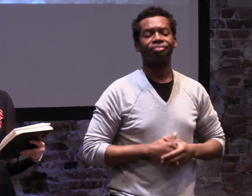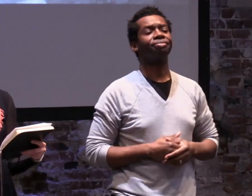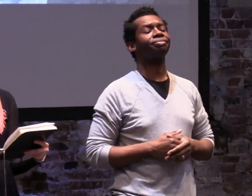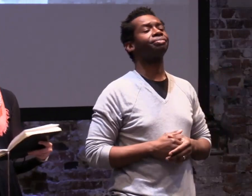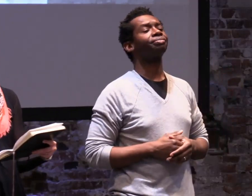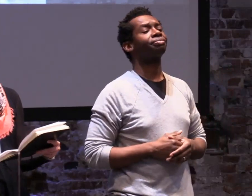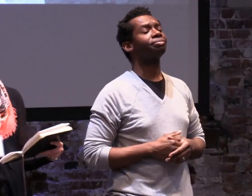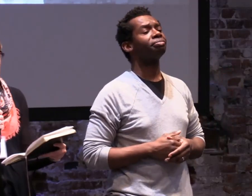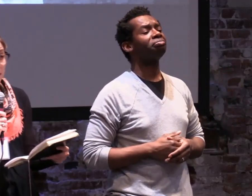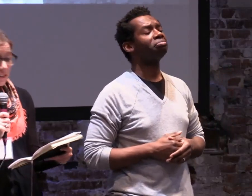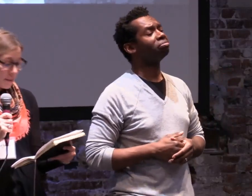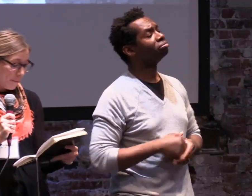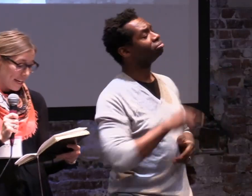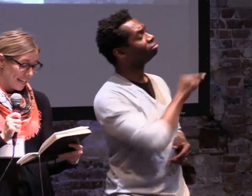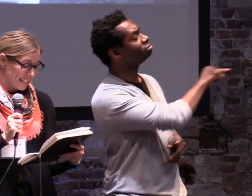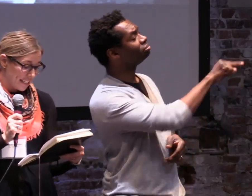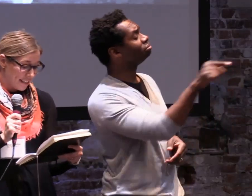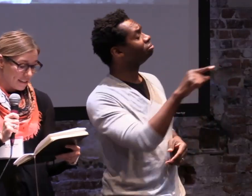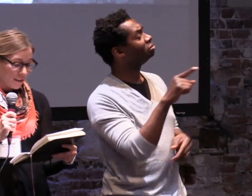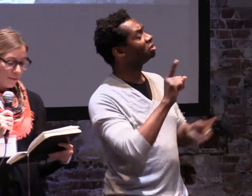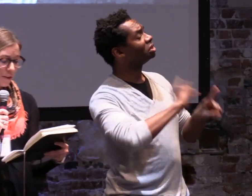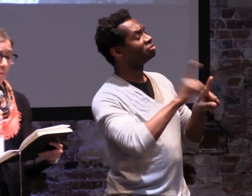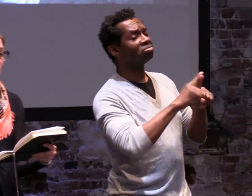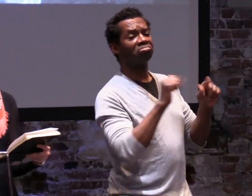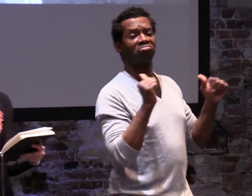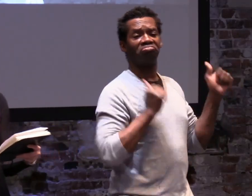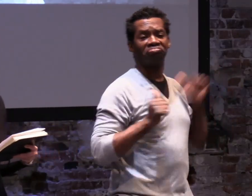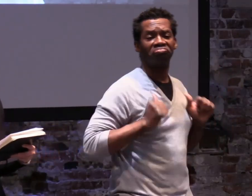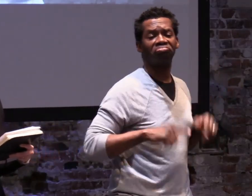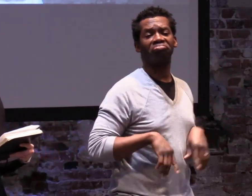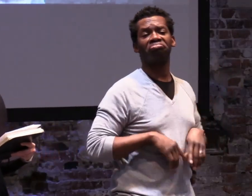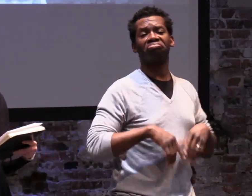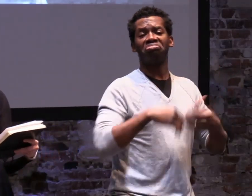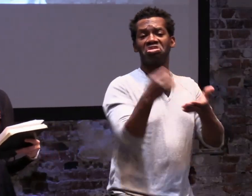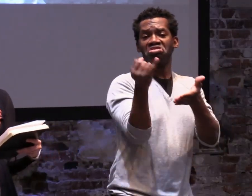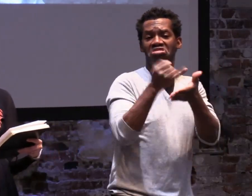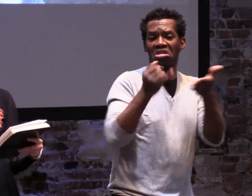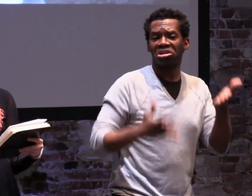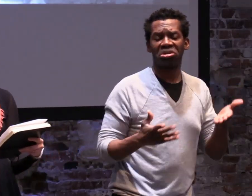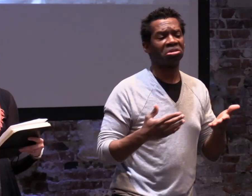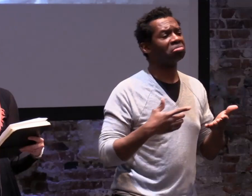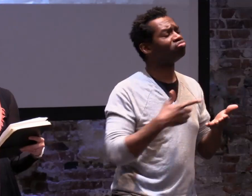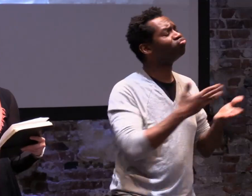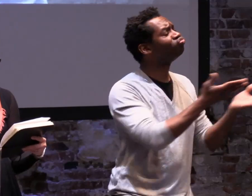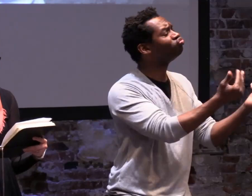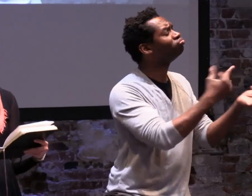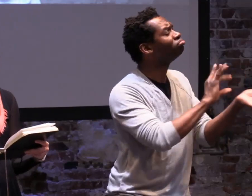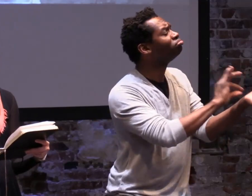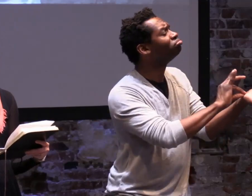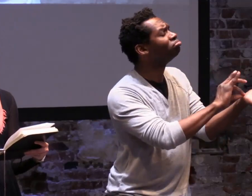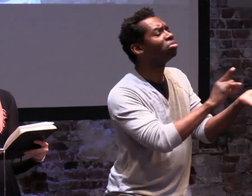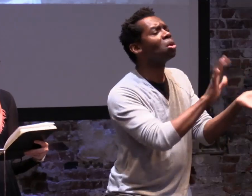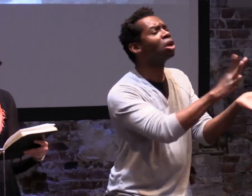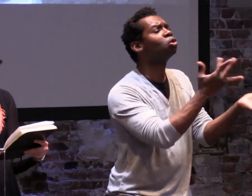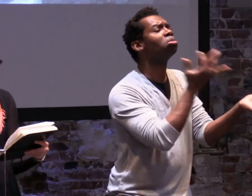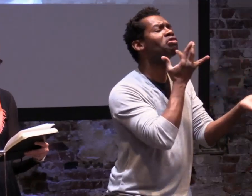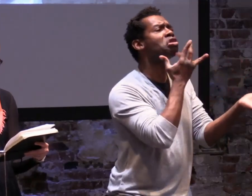We asked the field to submit ideas for the most urgently needed conversations that demanded in-person